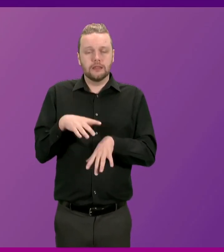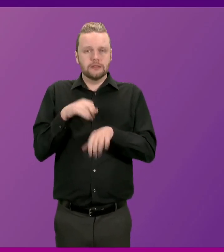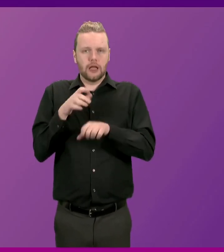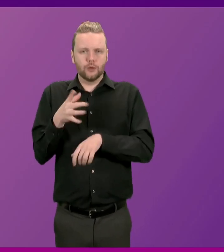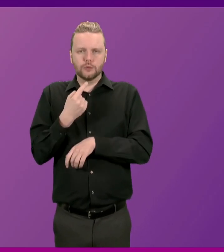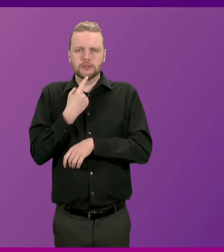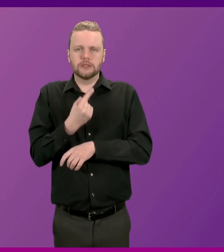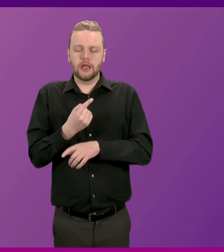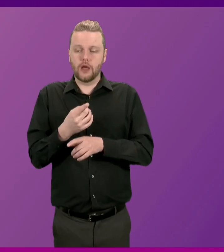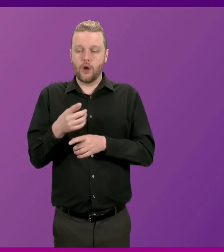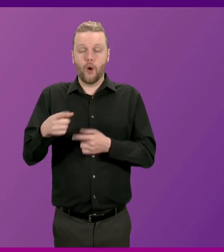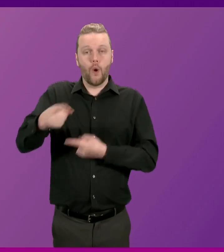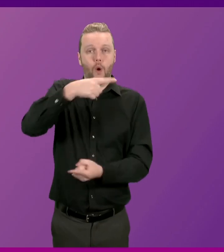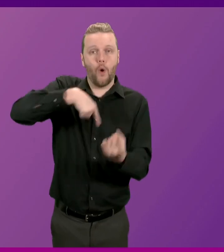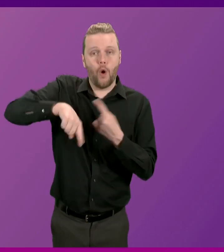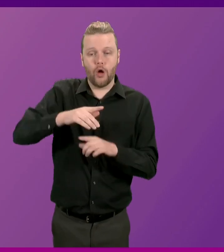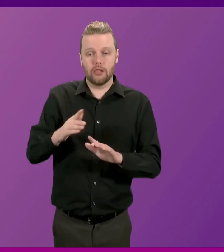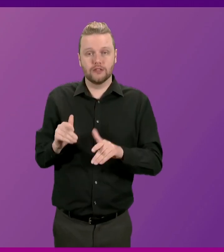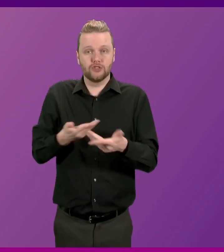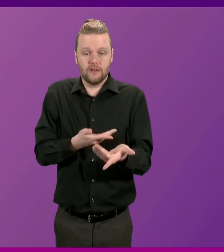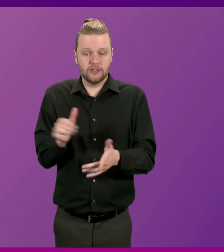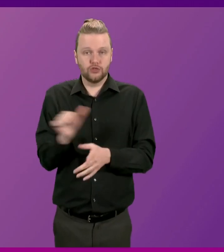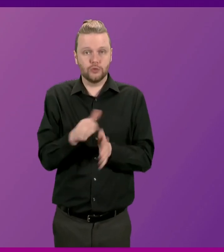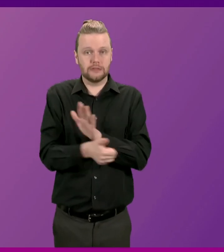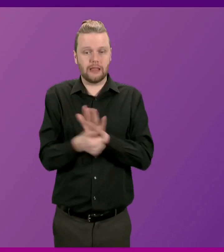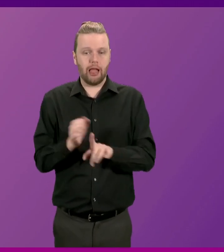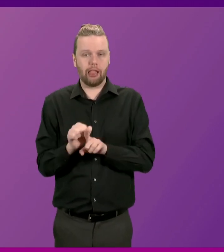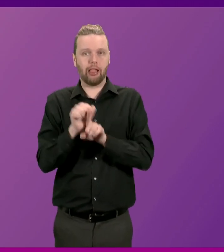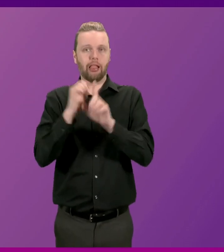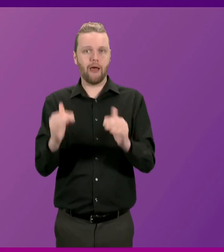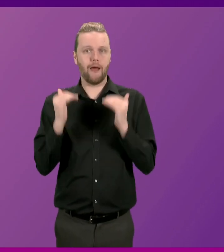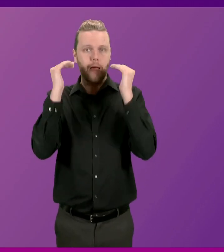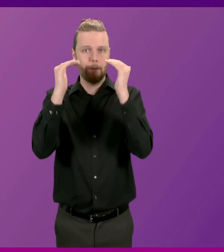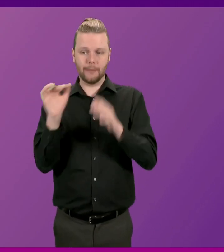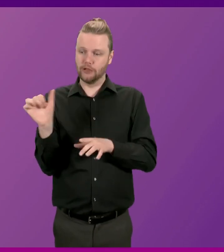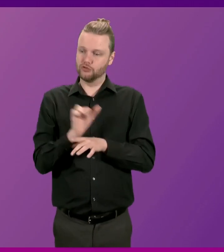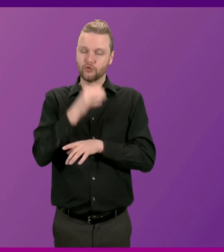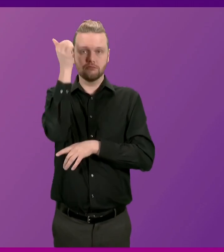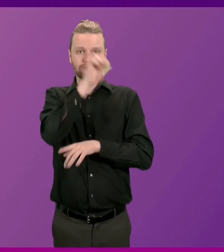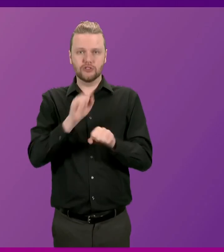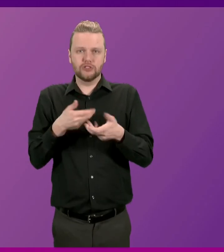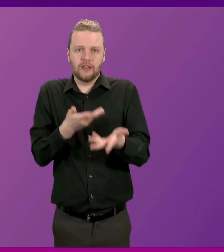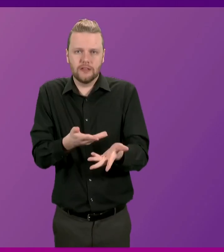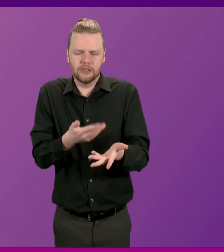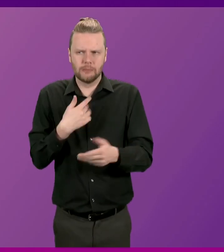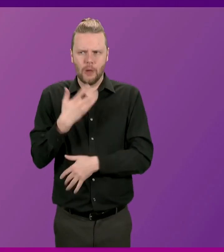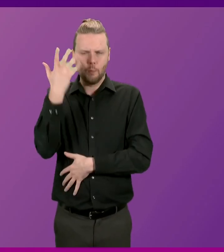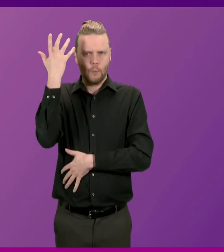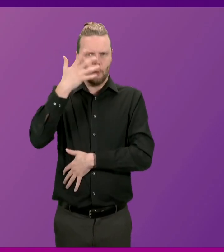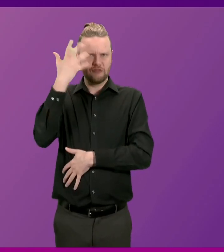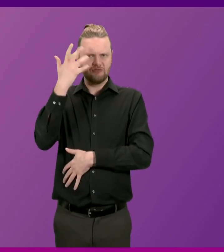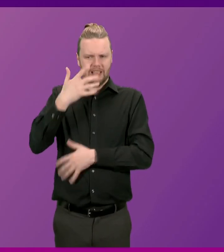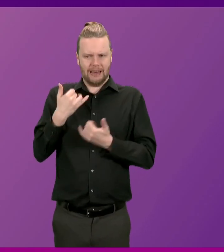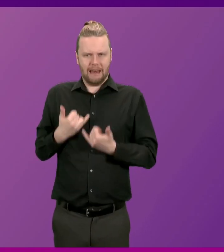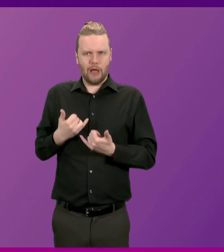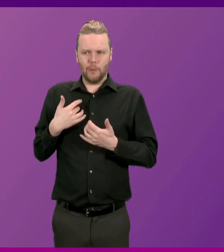that all services should be upskilled and they should all be providing these expert services. So it's a little bit worrying if obviously the